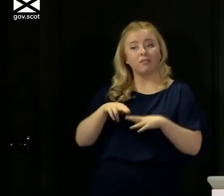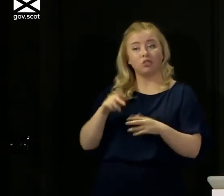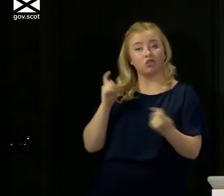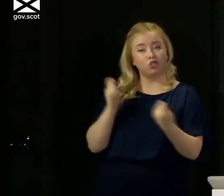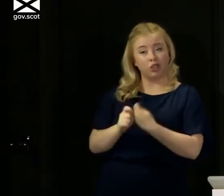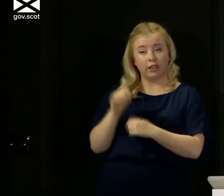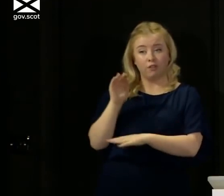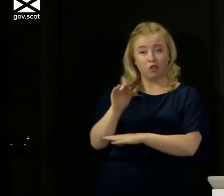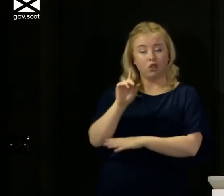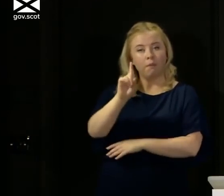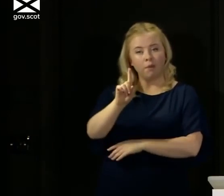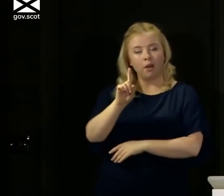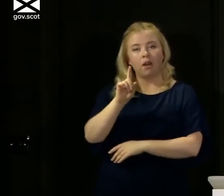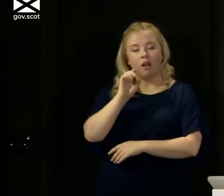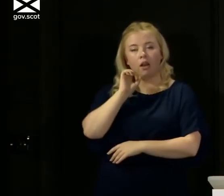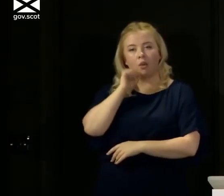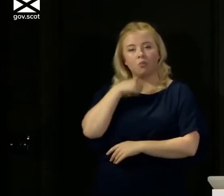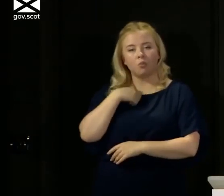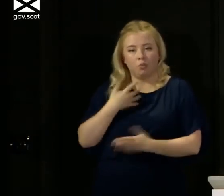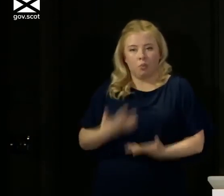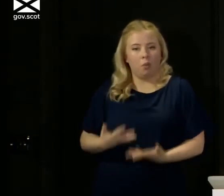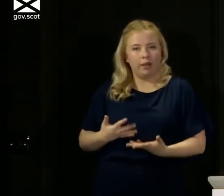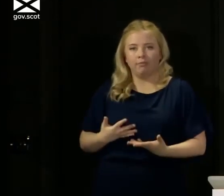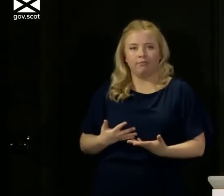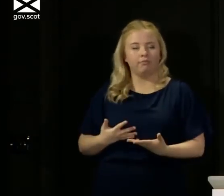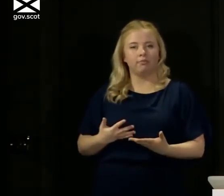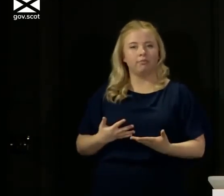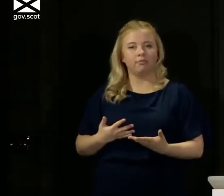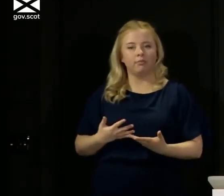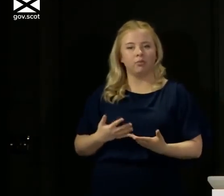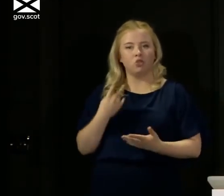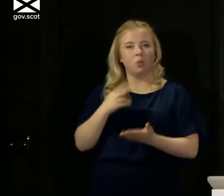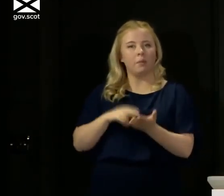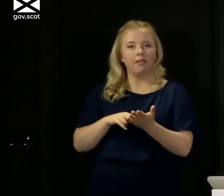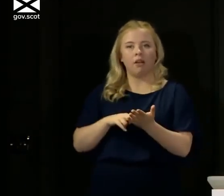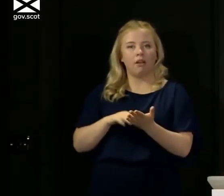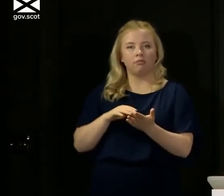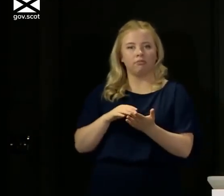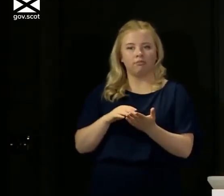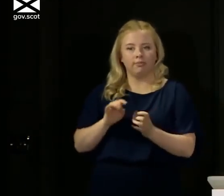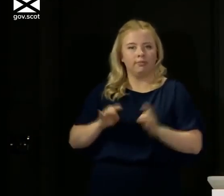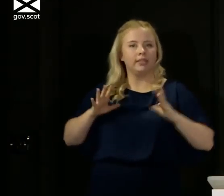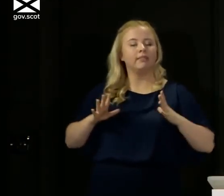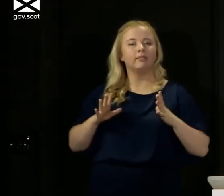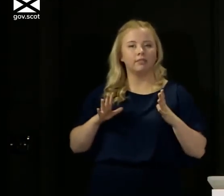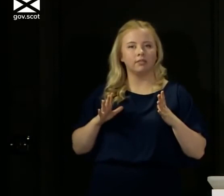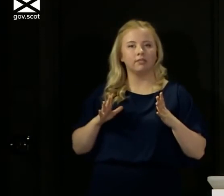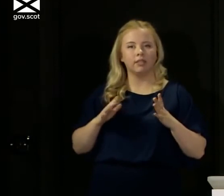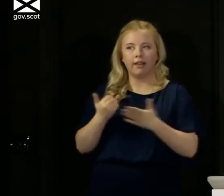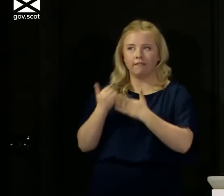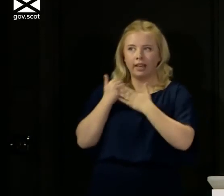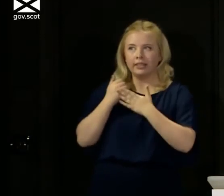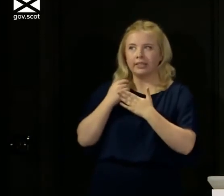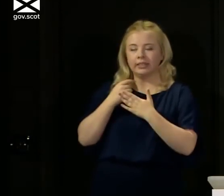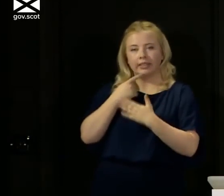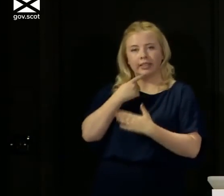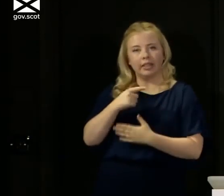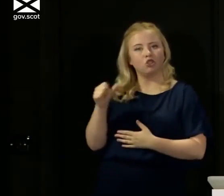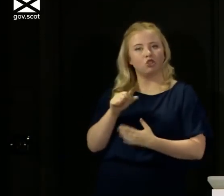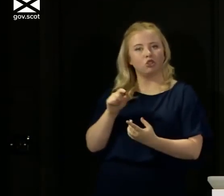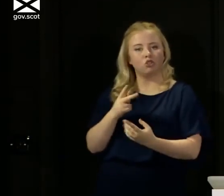always do. But that is not the case at the moment. 2 metres is very much what the advice is steering us towards right